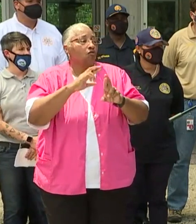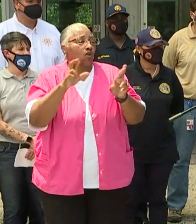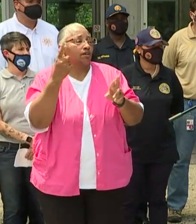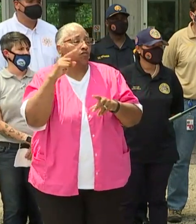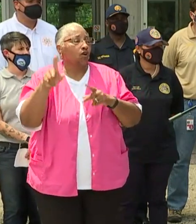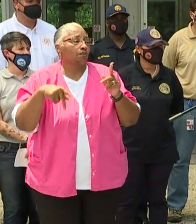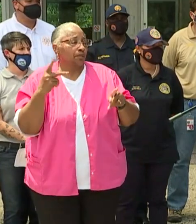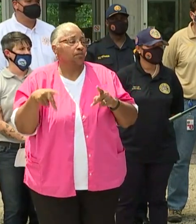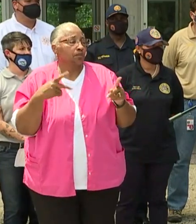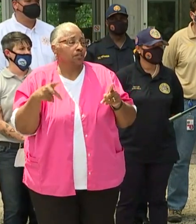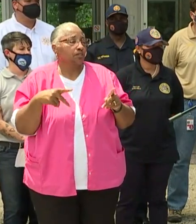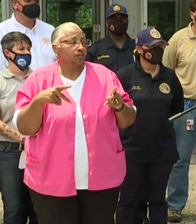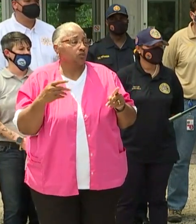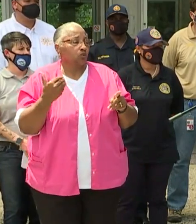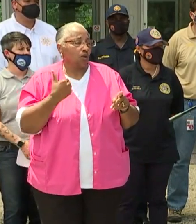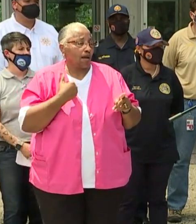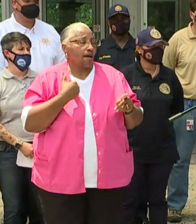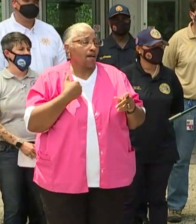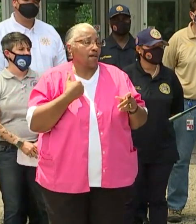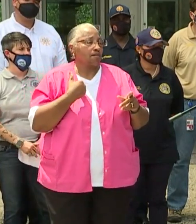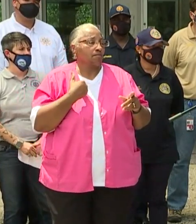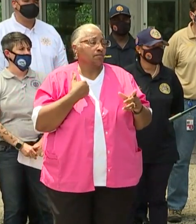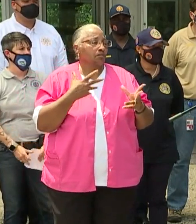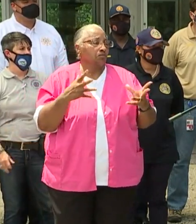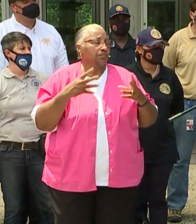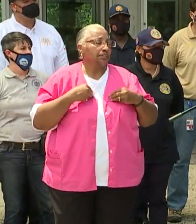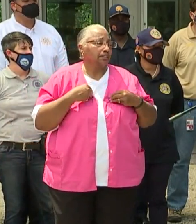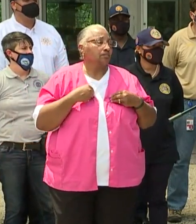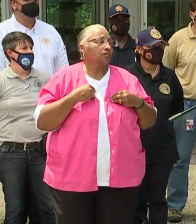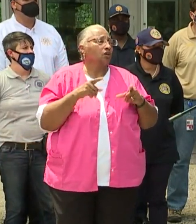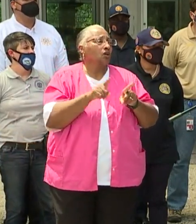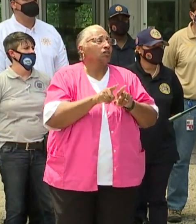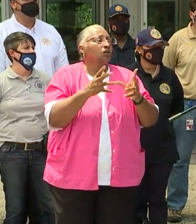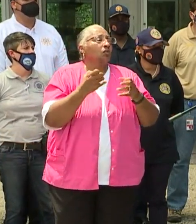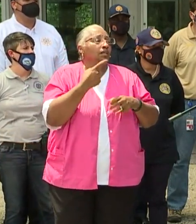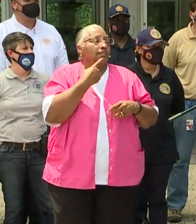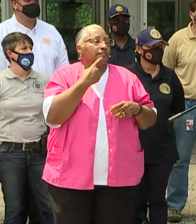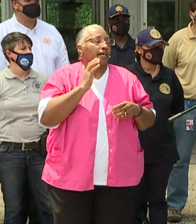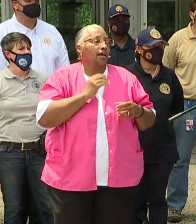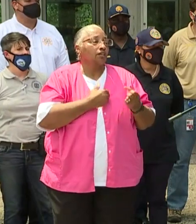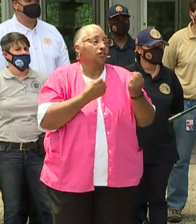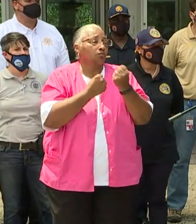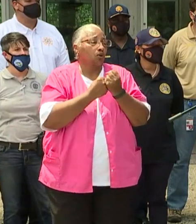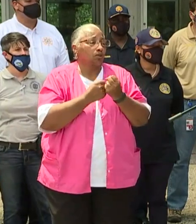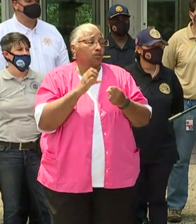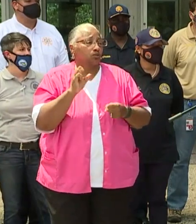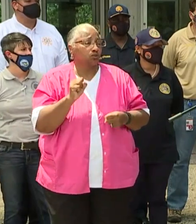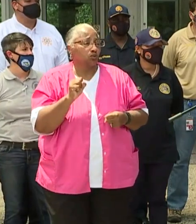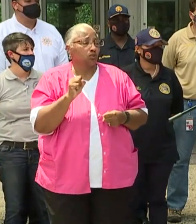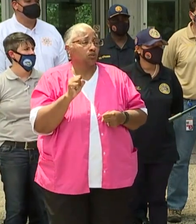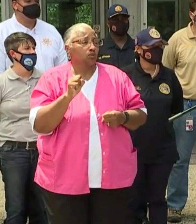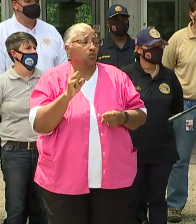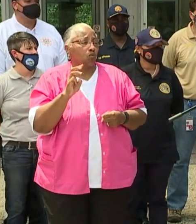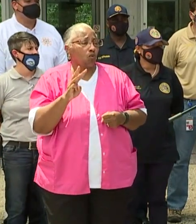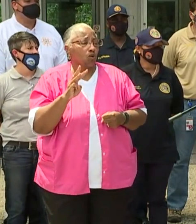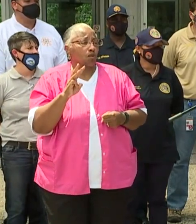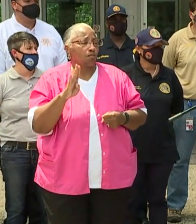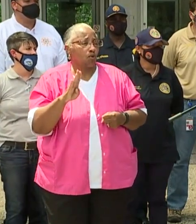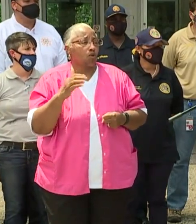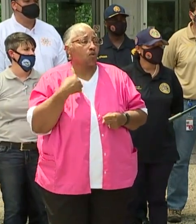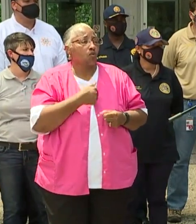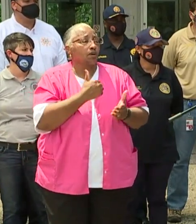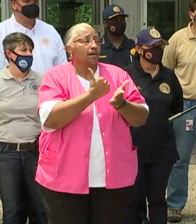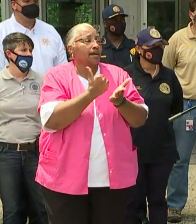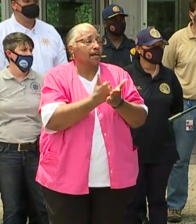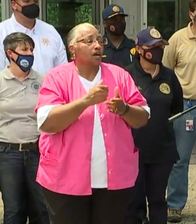take power when they can. I also want to mention our Supportive Sewage and Water Board. We have helped